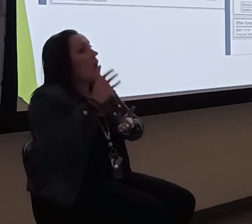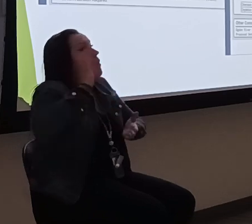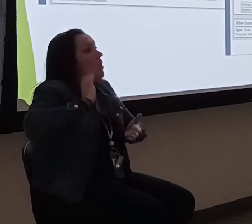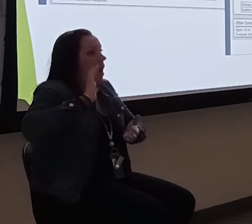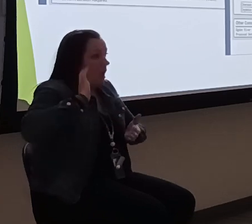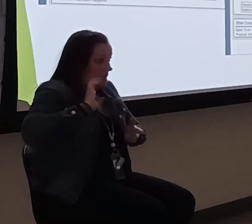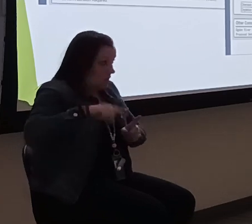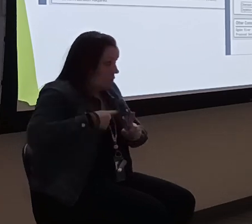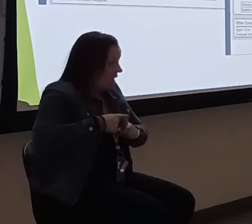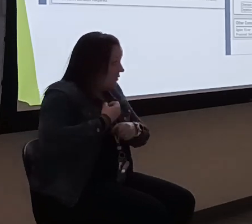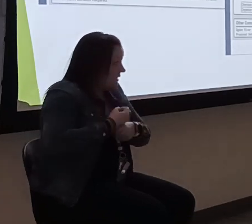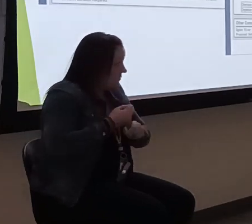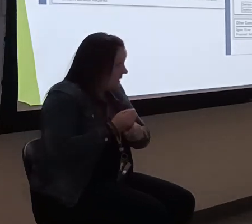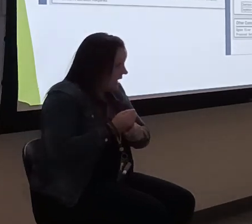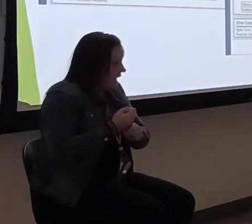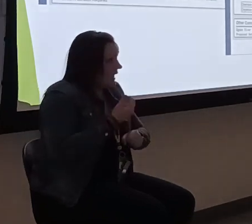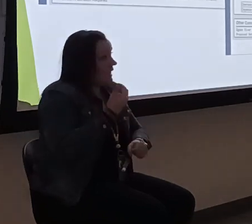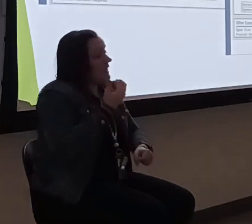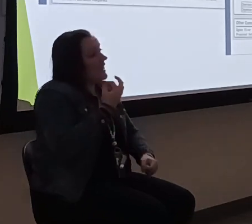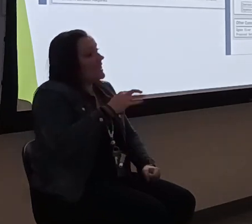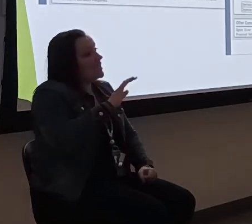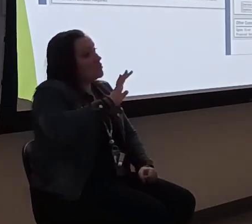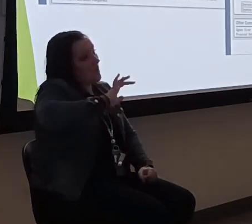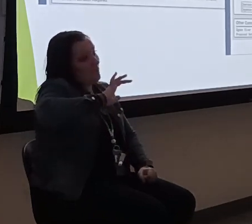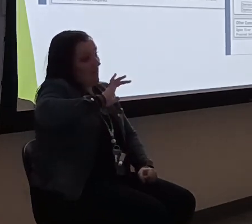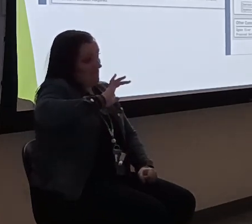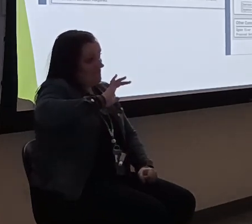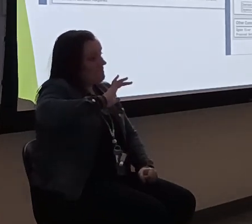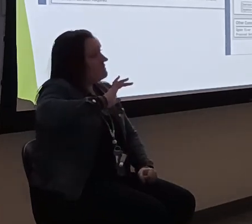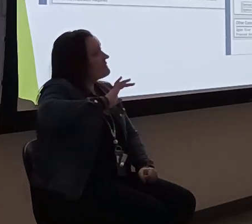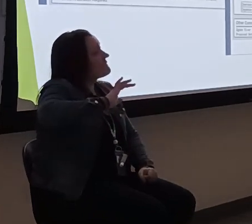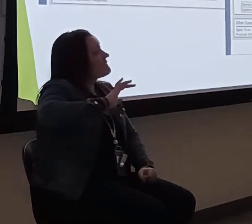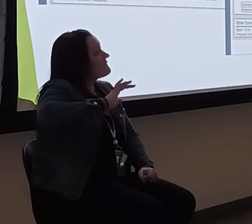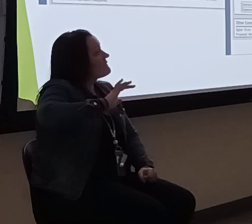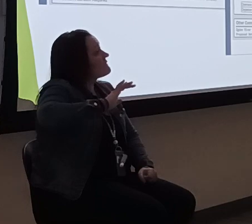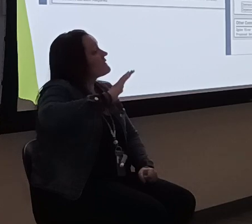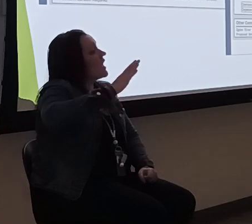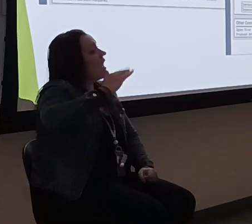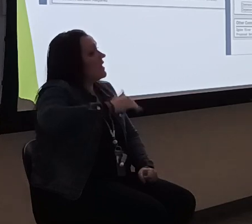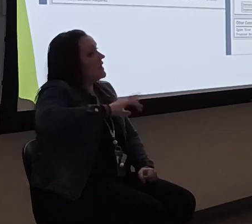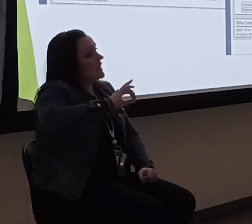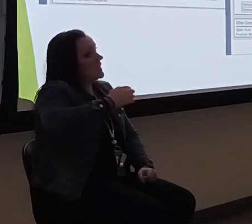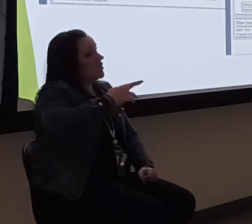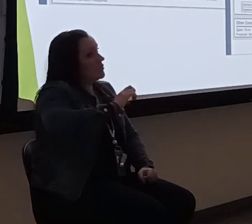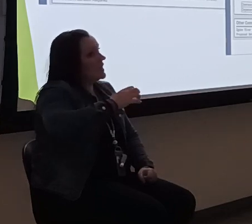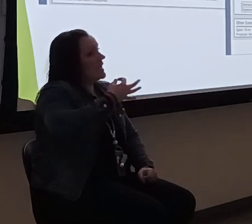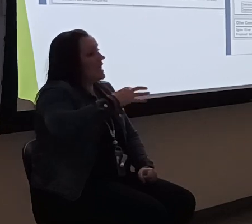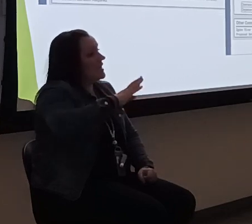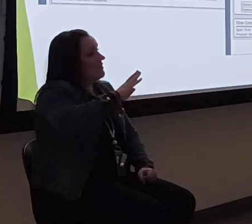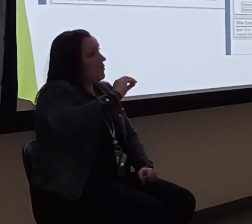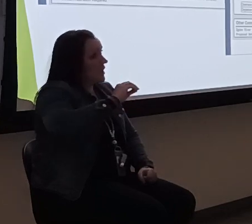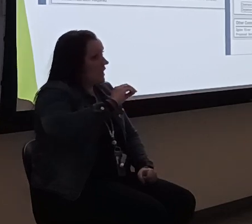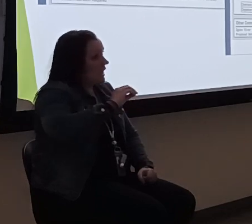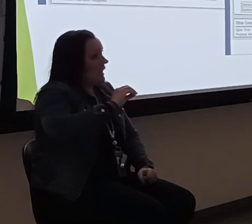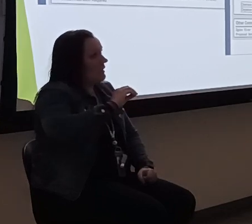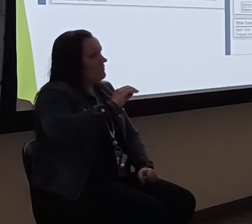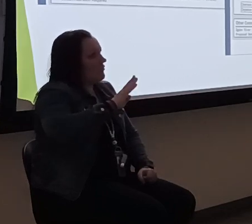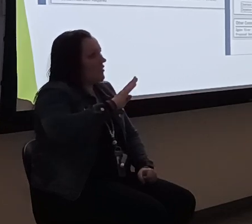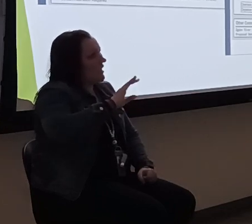when this was filed back in 1925 and then decreed in